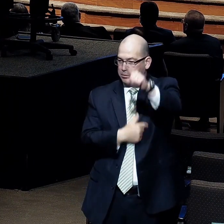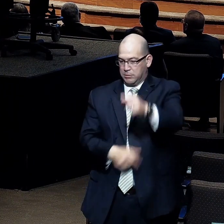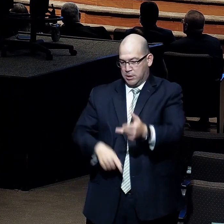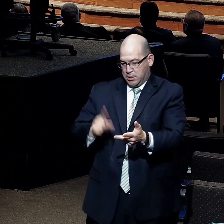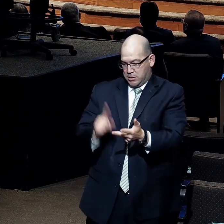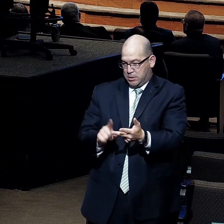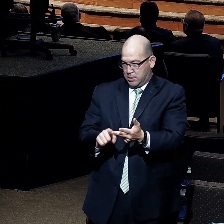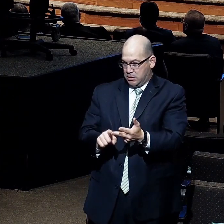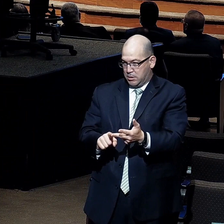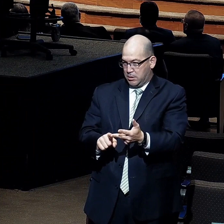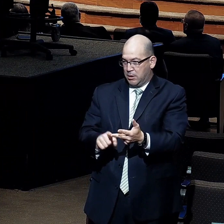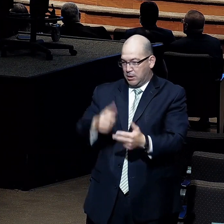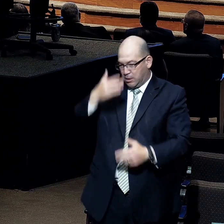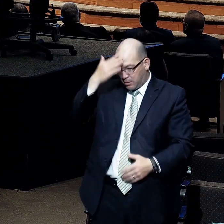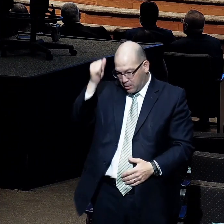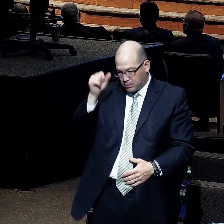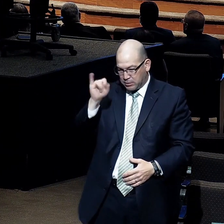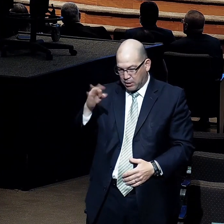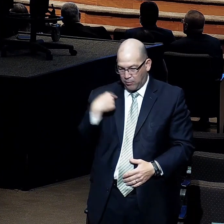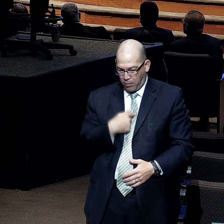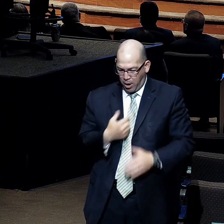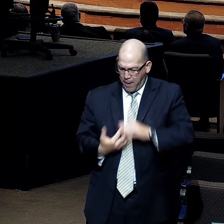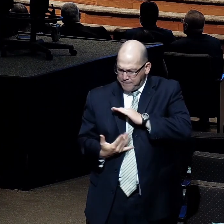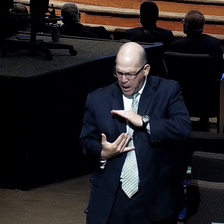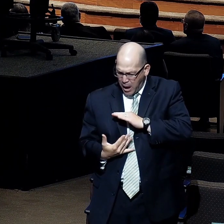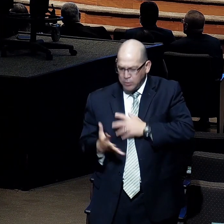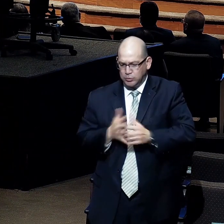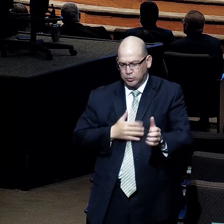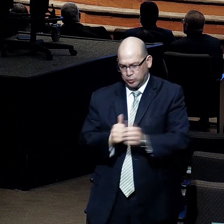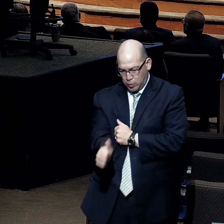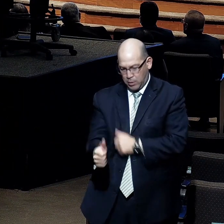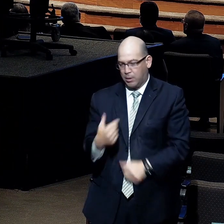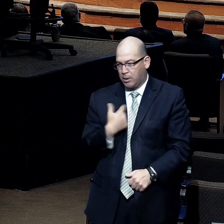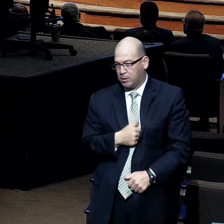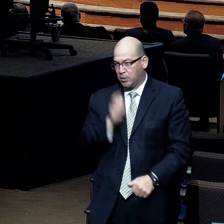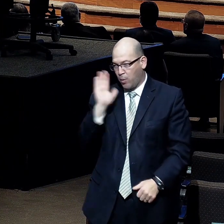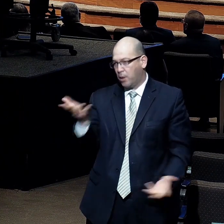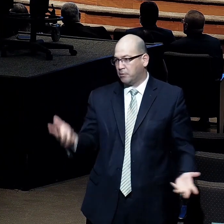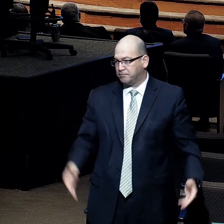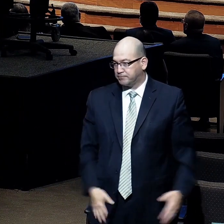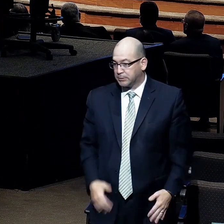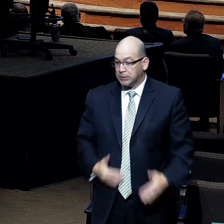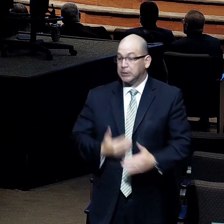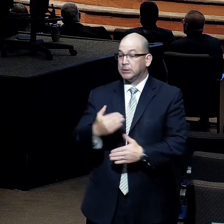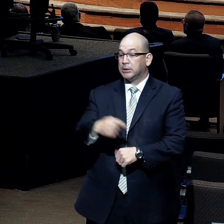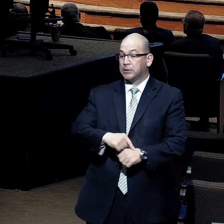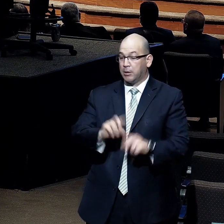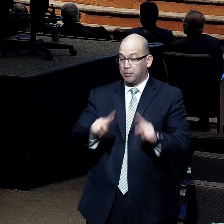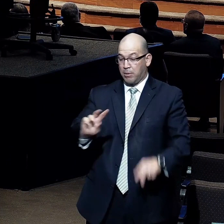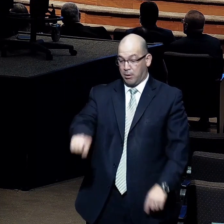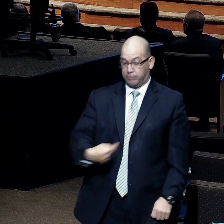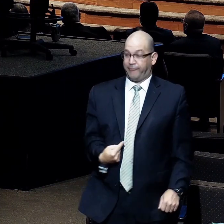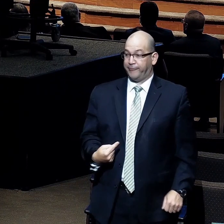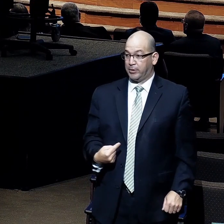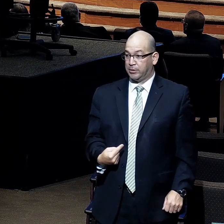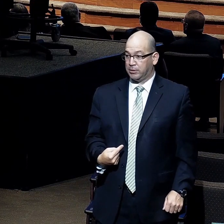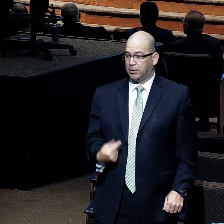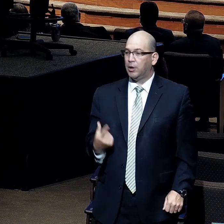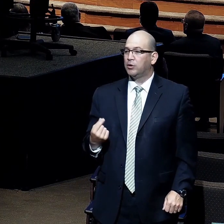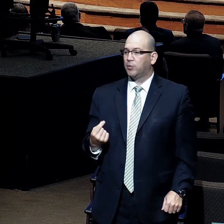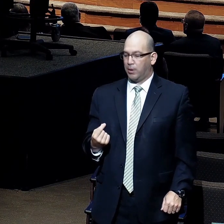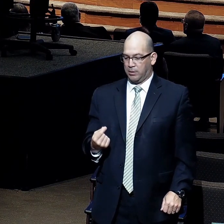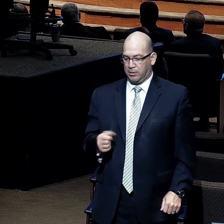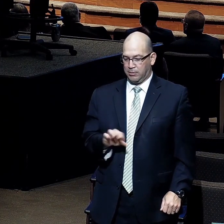is a pitfall of unforgiveness that Jesus warns you about. So the next time someone hurts or offends you, why don't you just forgive